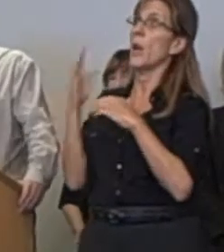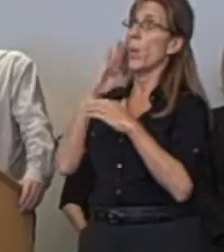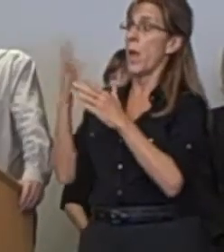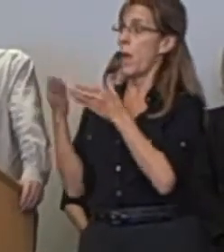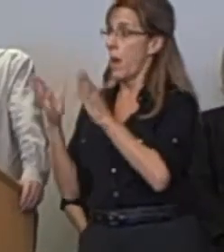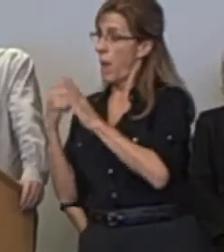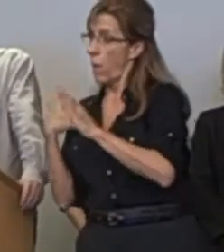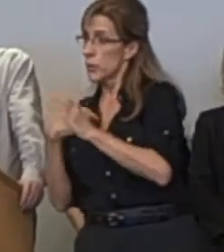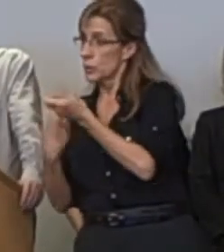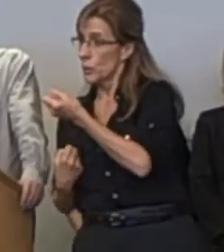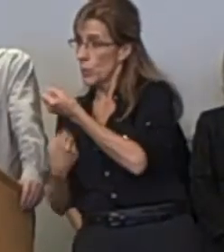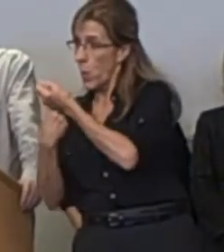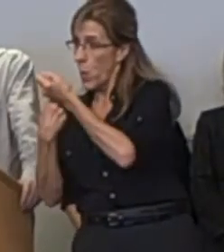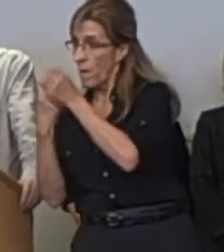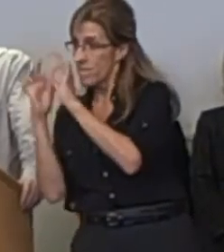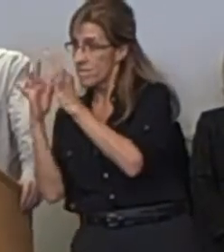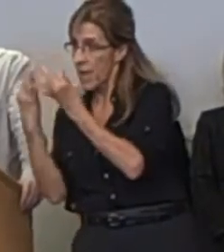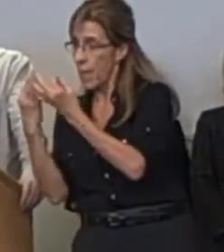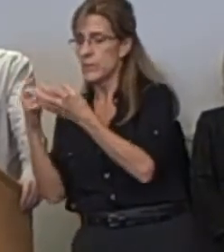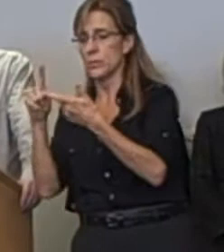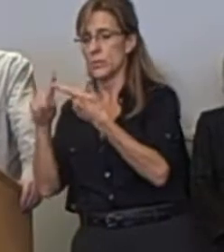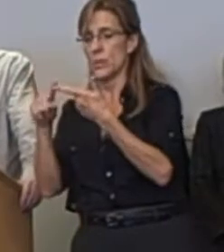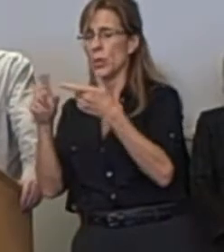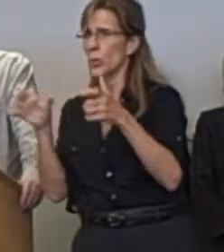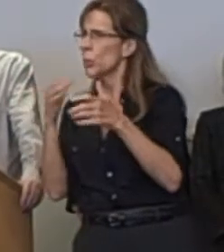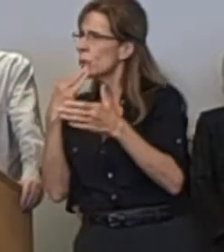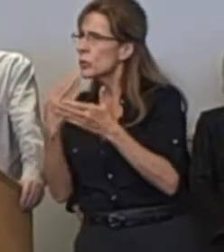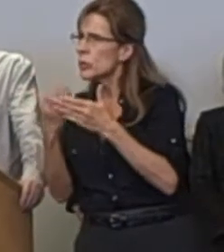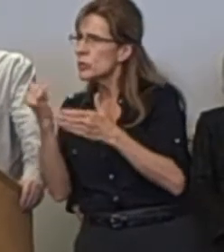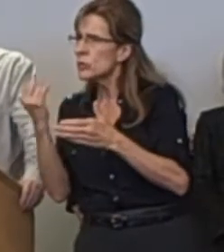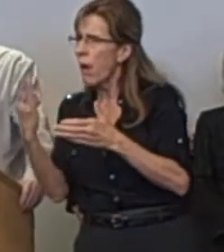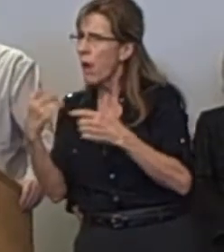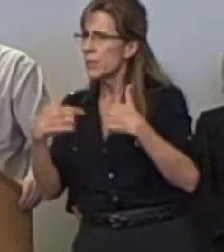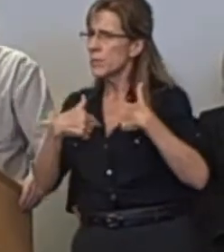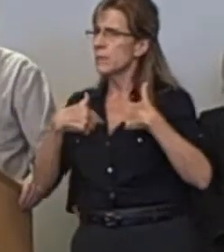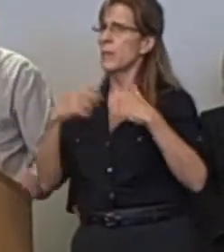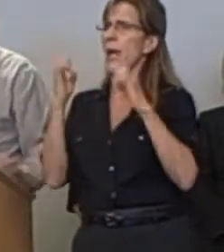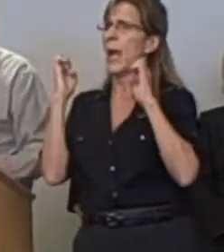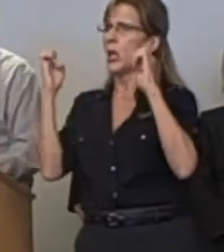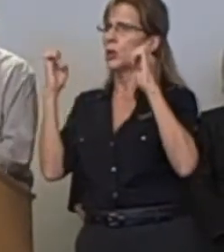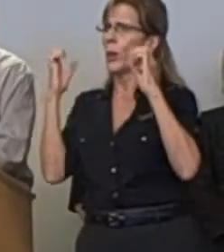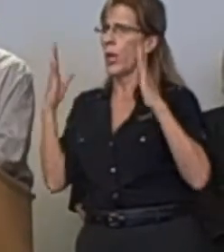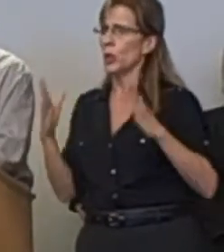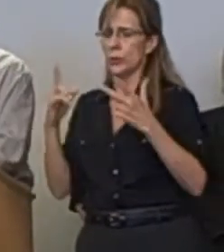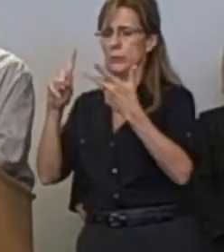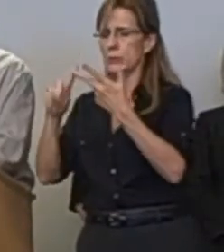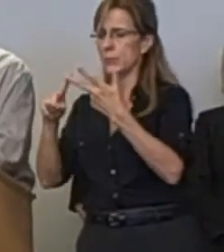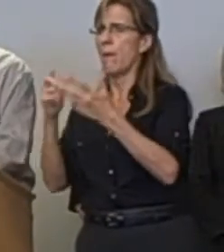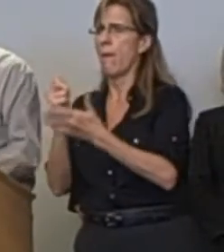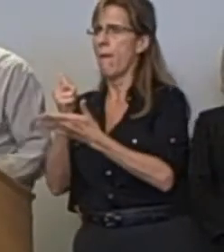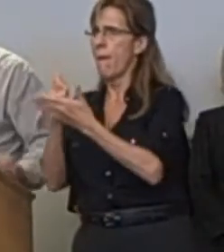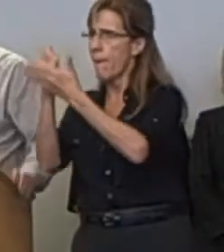families, do a good job as educators, and to help our students succeed.